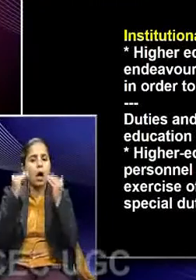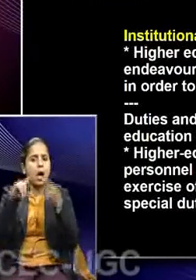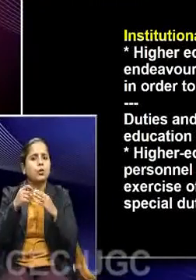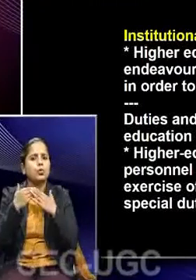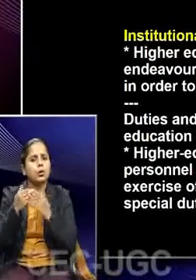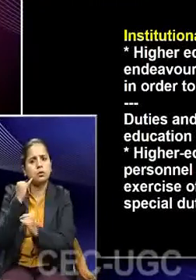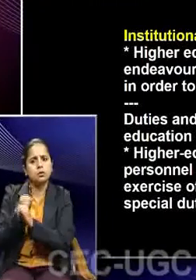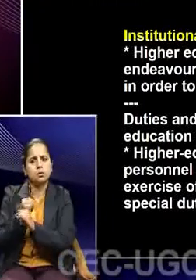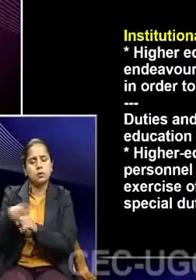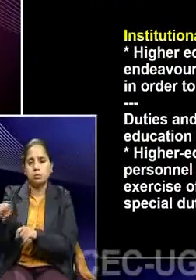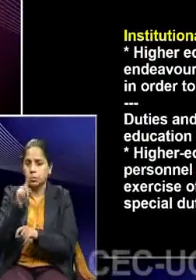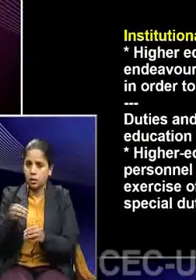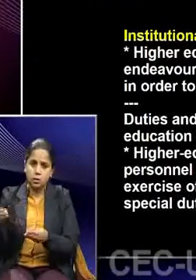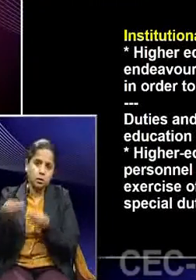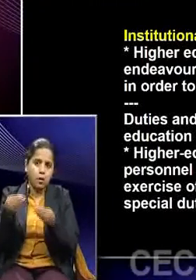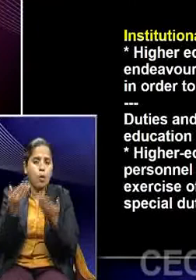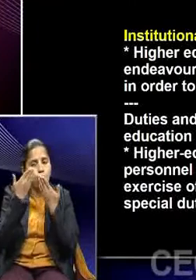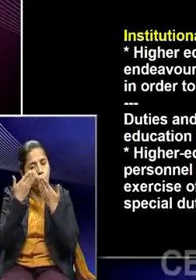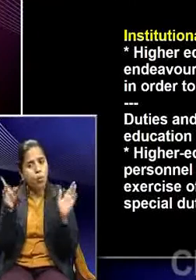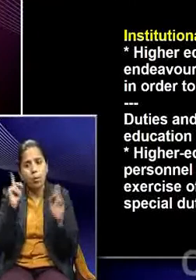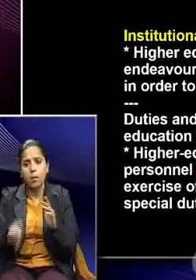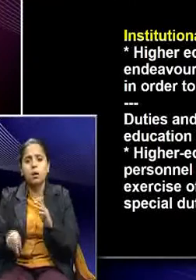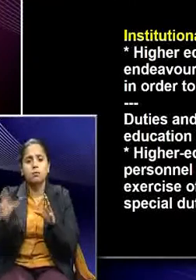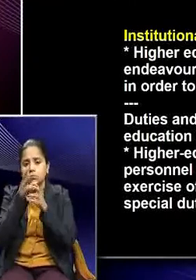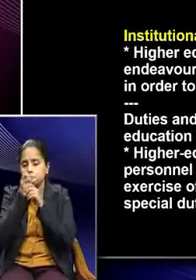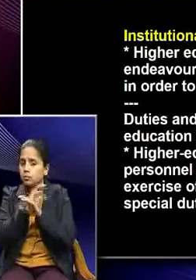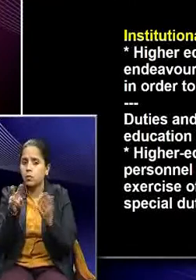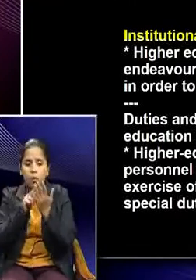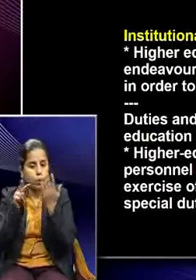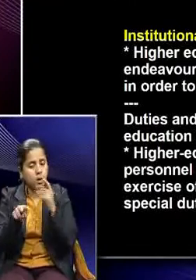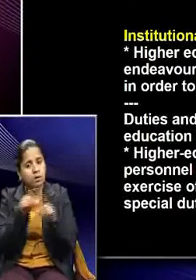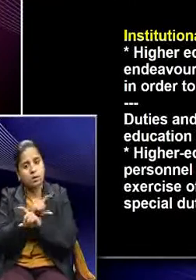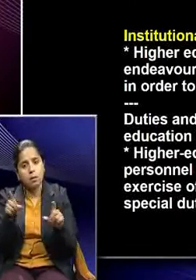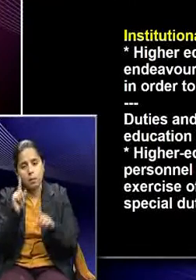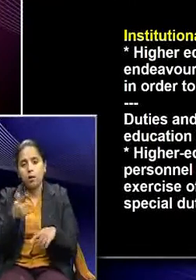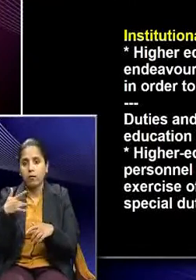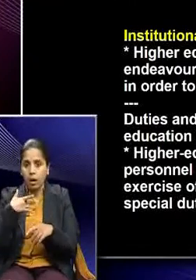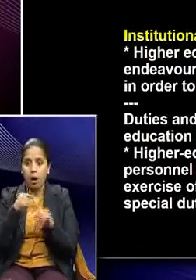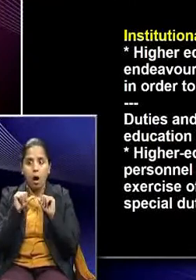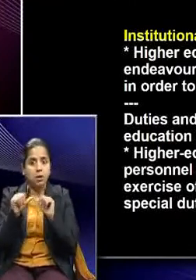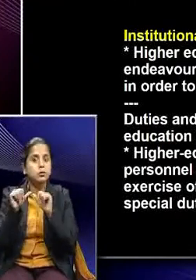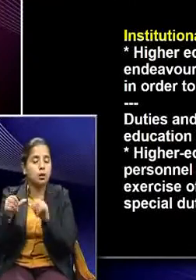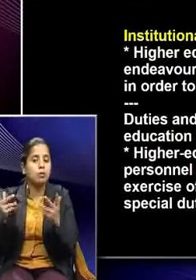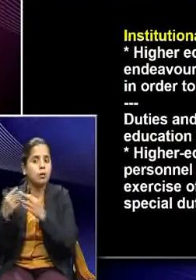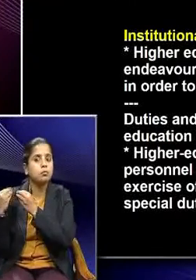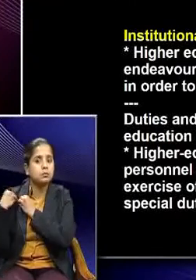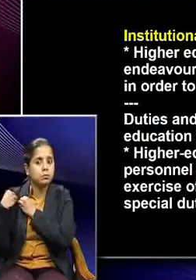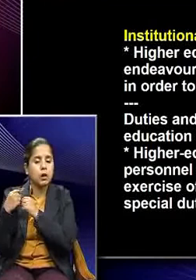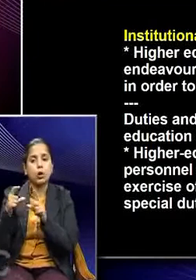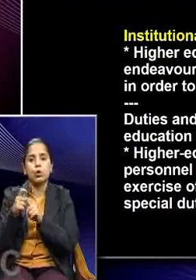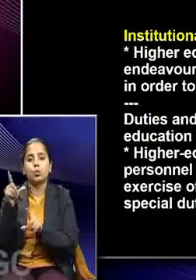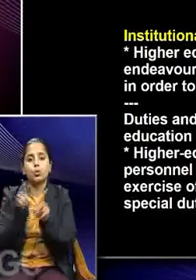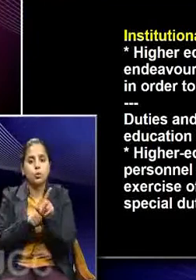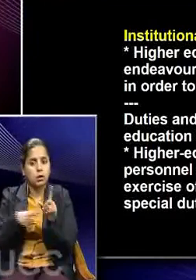should endeavor to open their governance in order to be accountable. And further, that duties